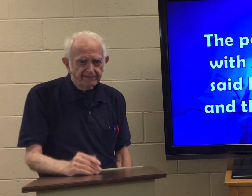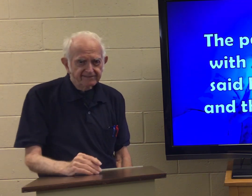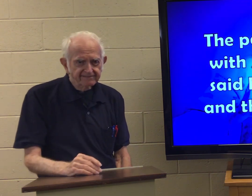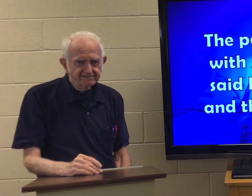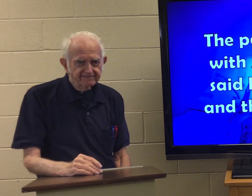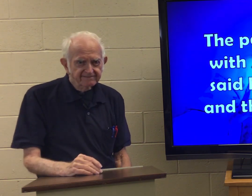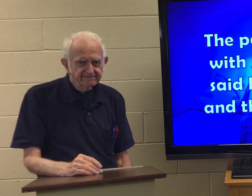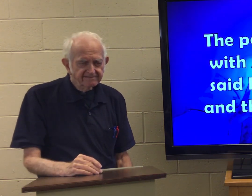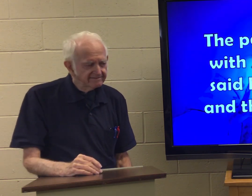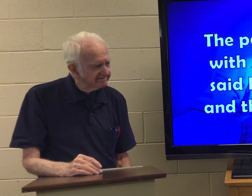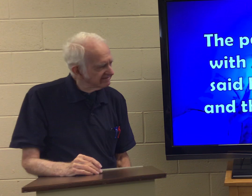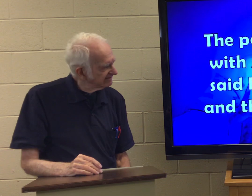God.